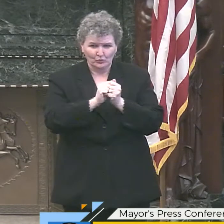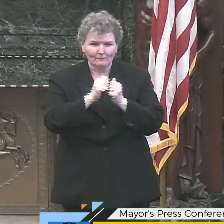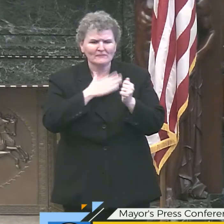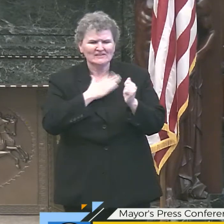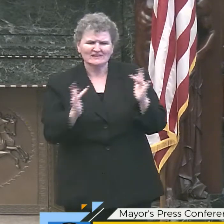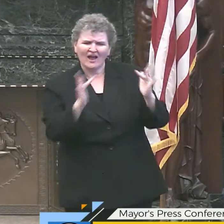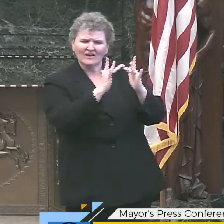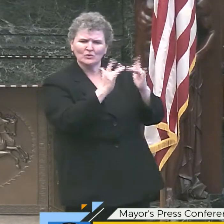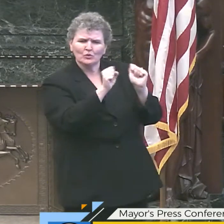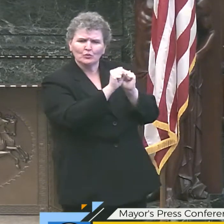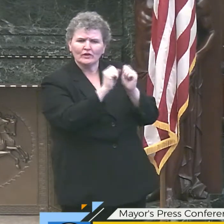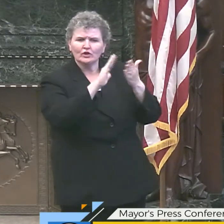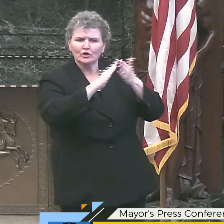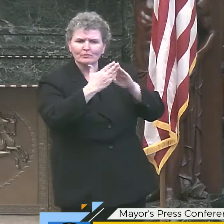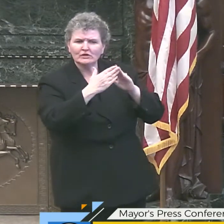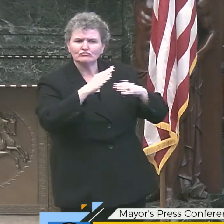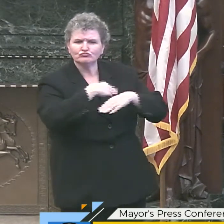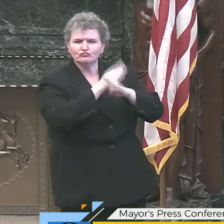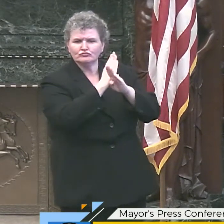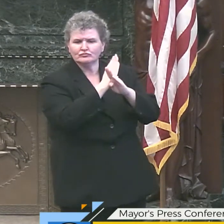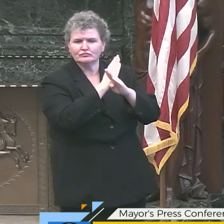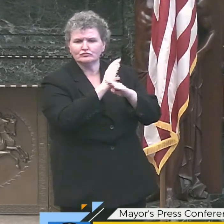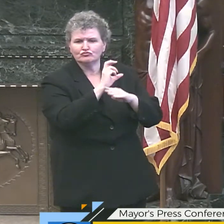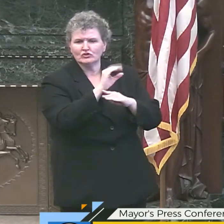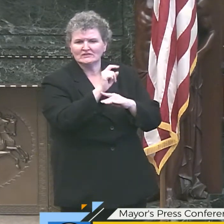Program at